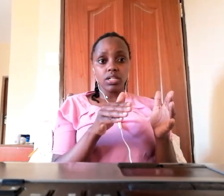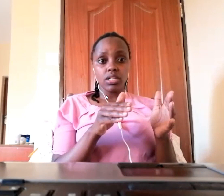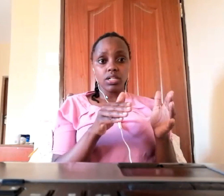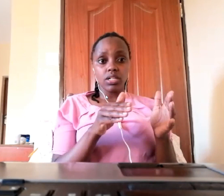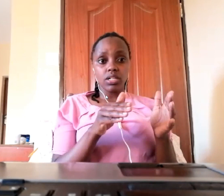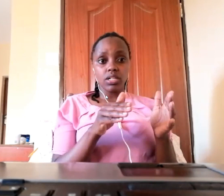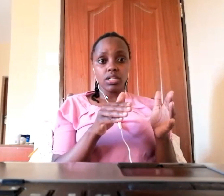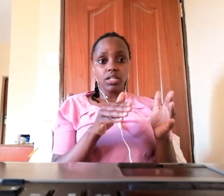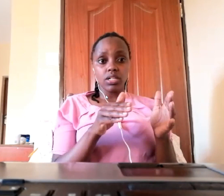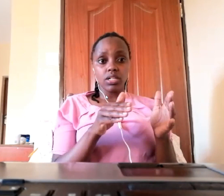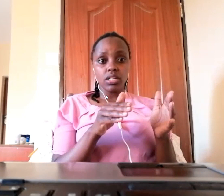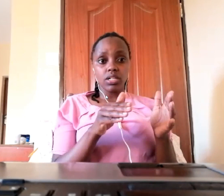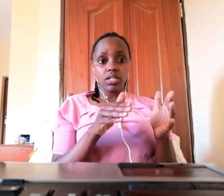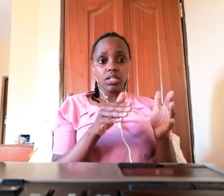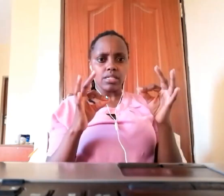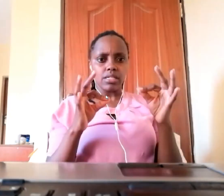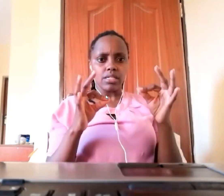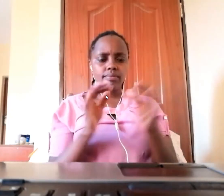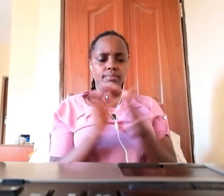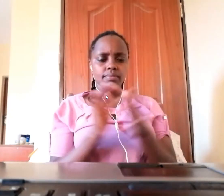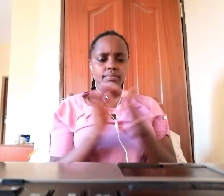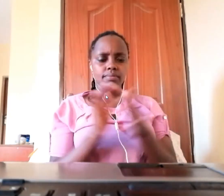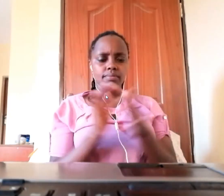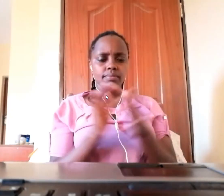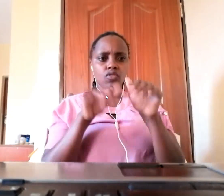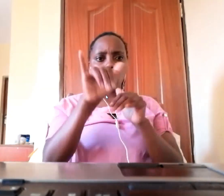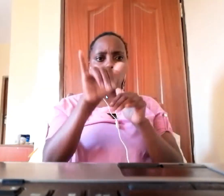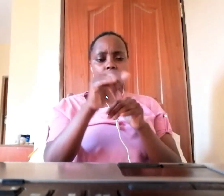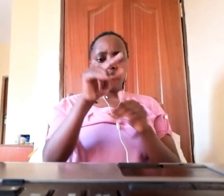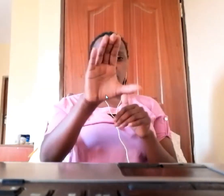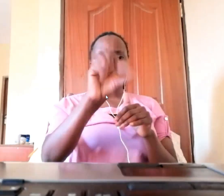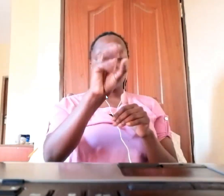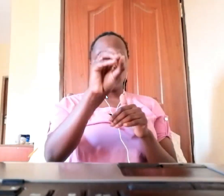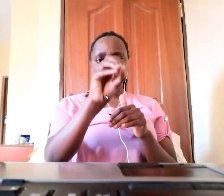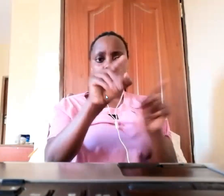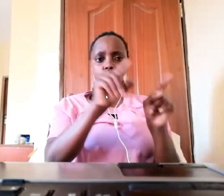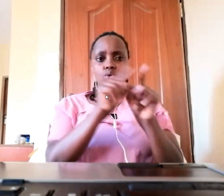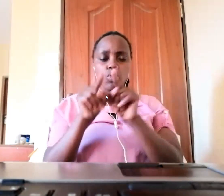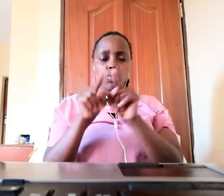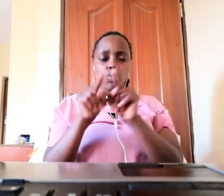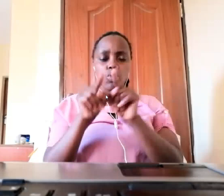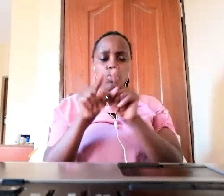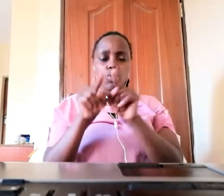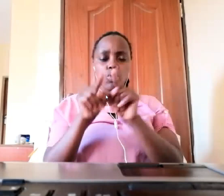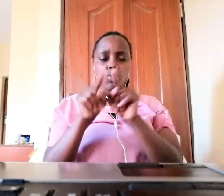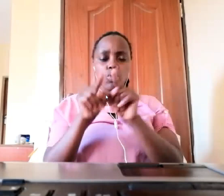to decide to go that way for CSOs also to submit